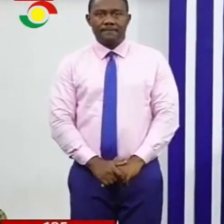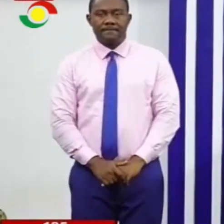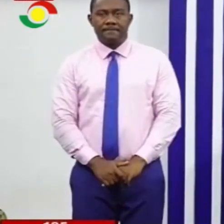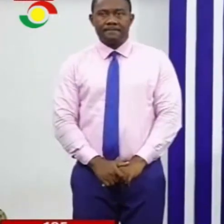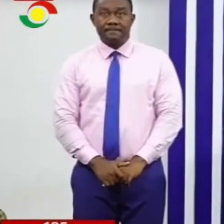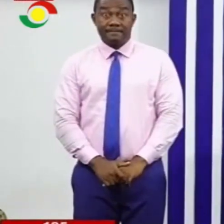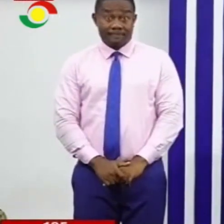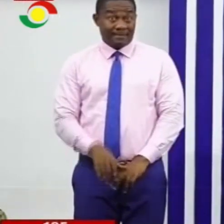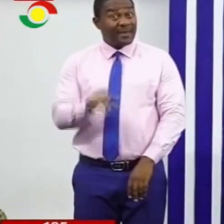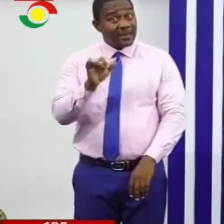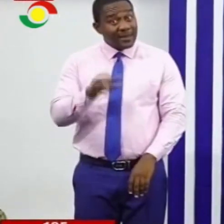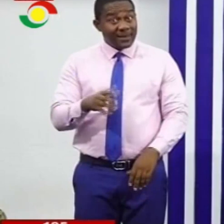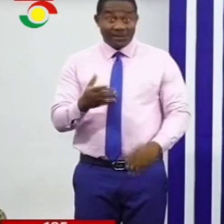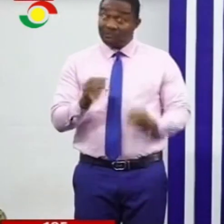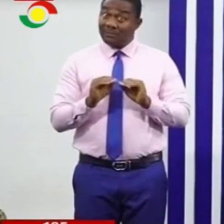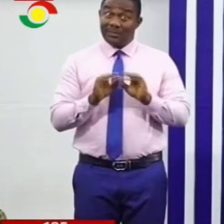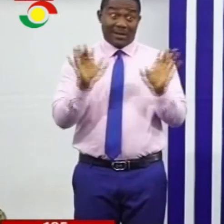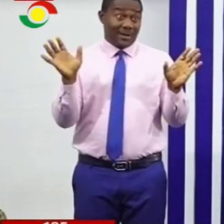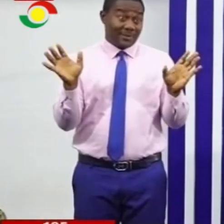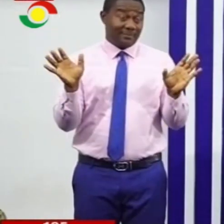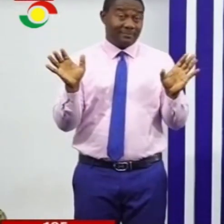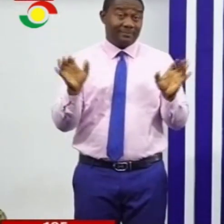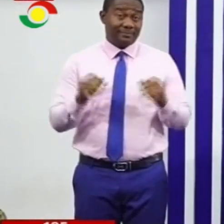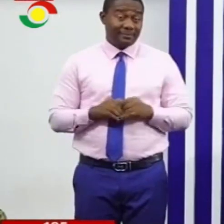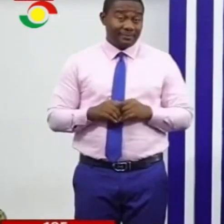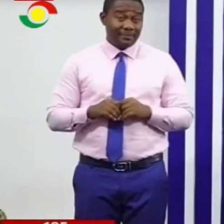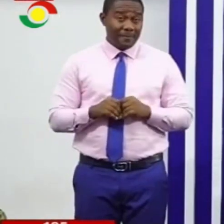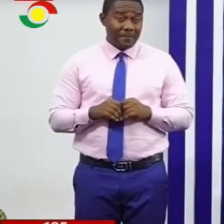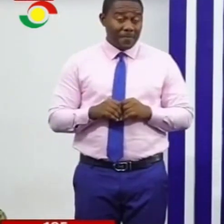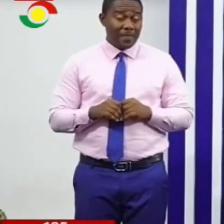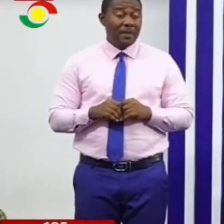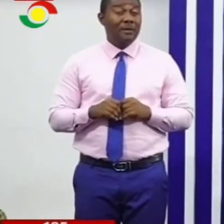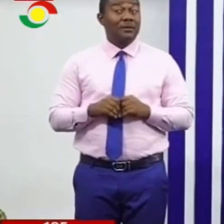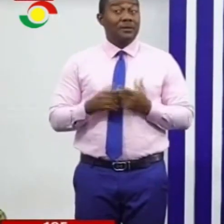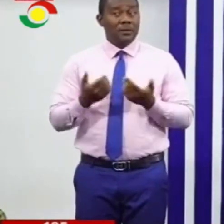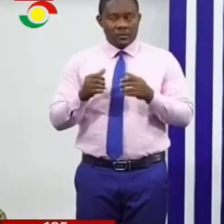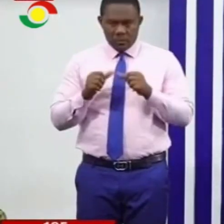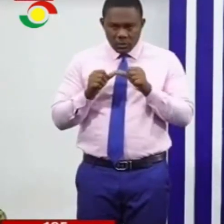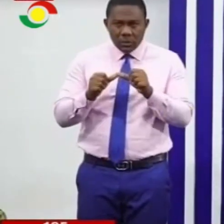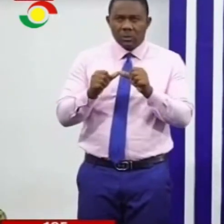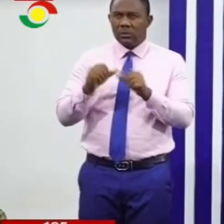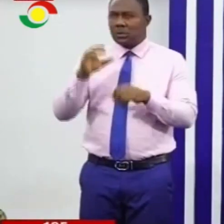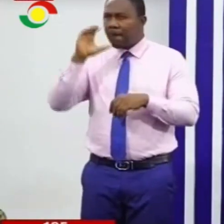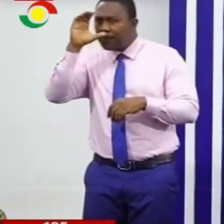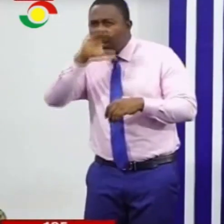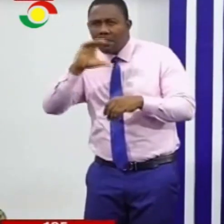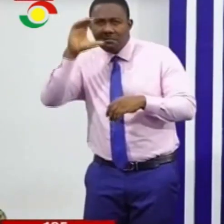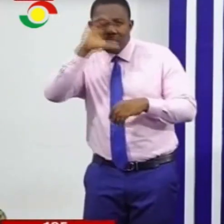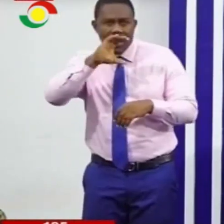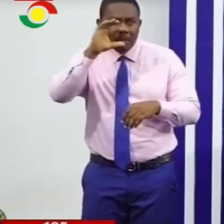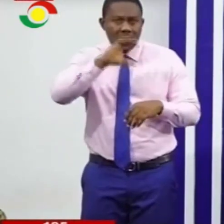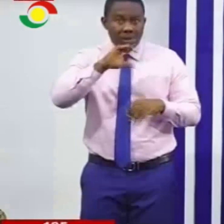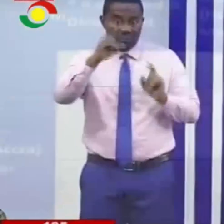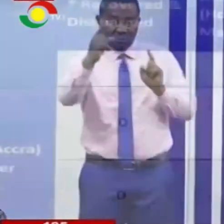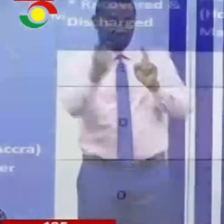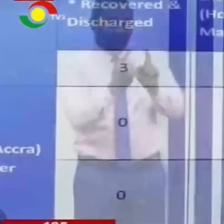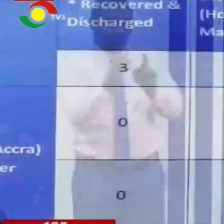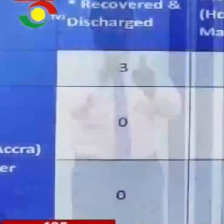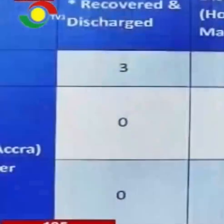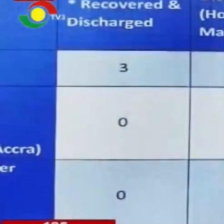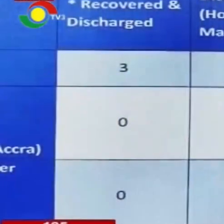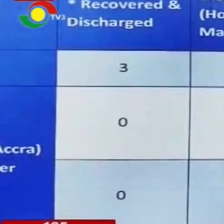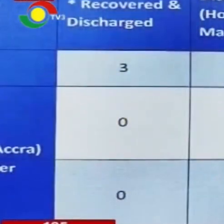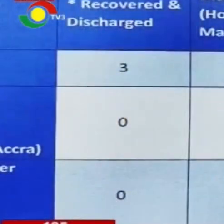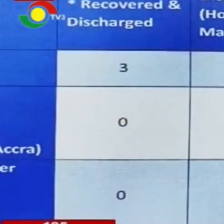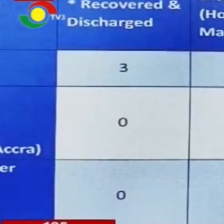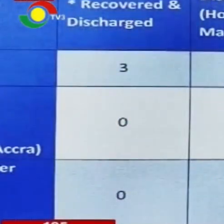That is the explanation. So the contacts will continue from contact to contact. But if you have not had any